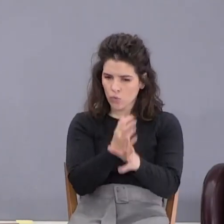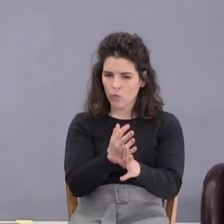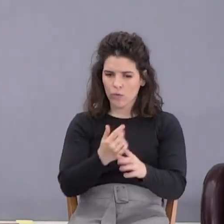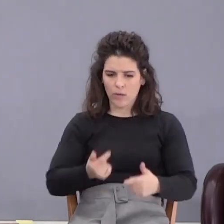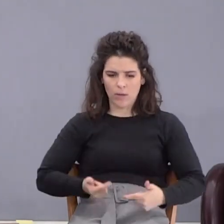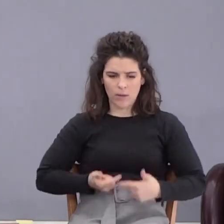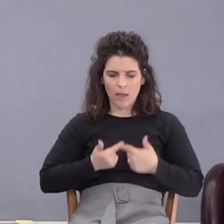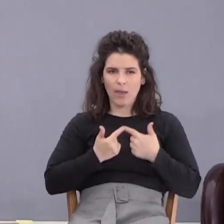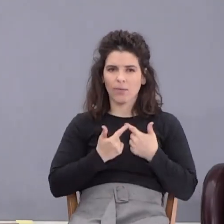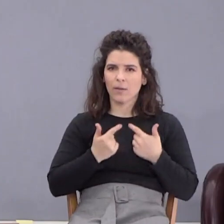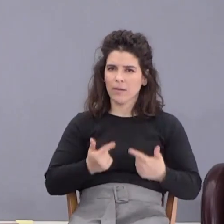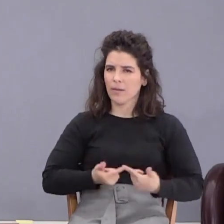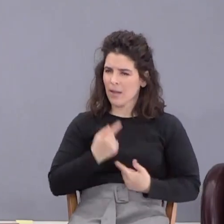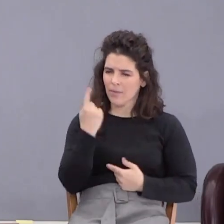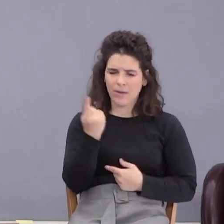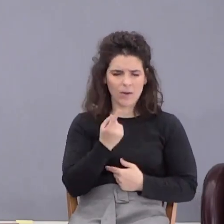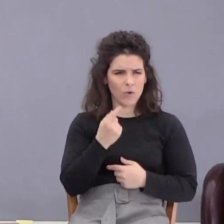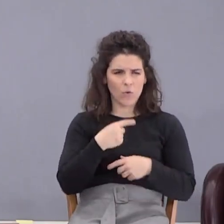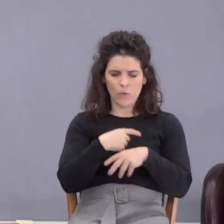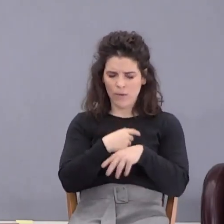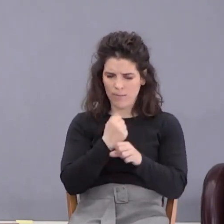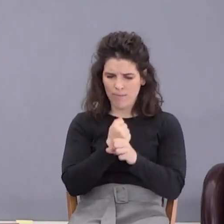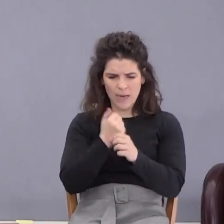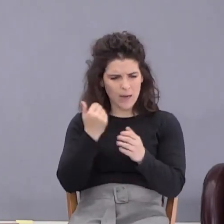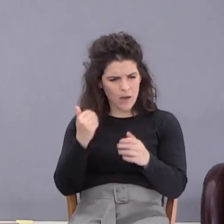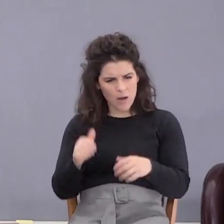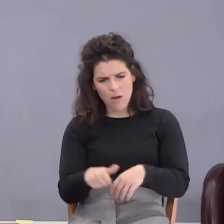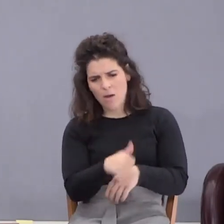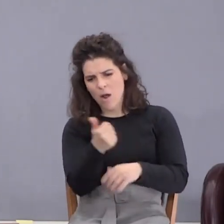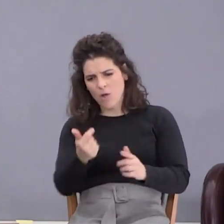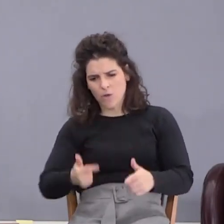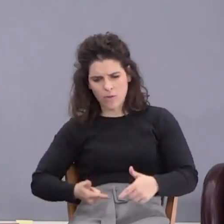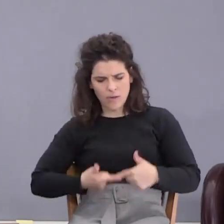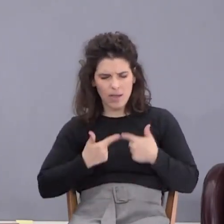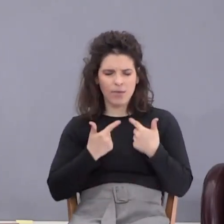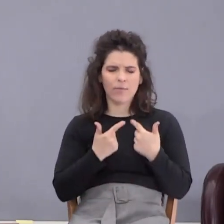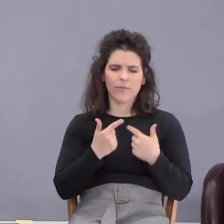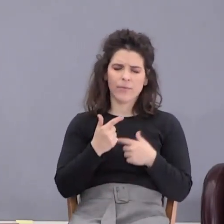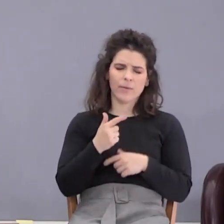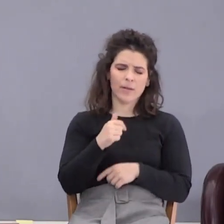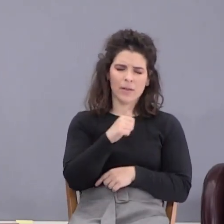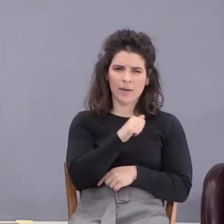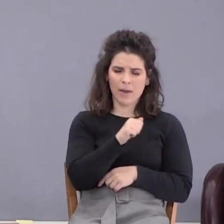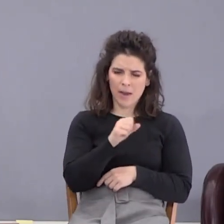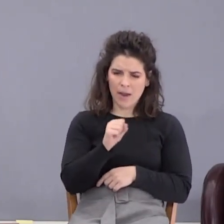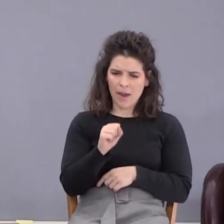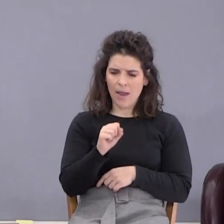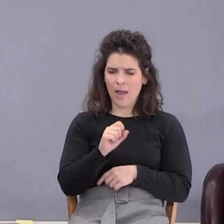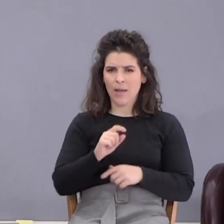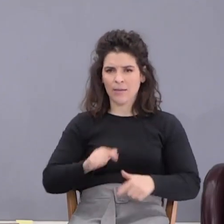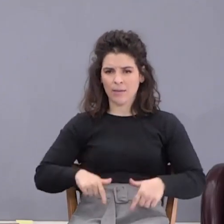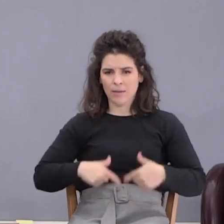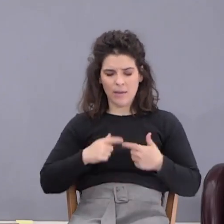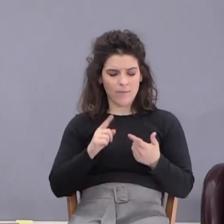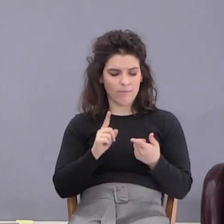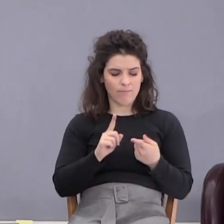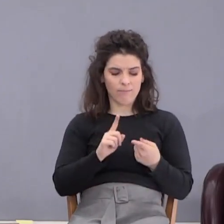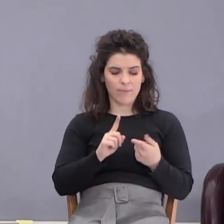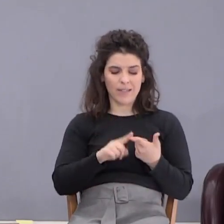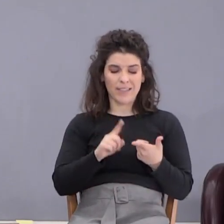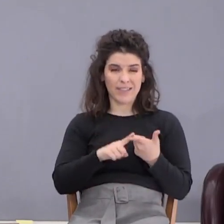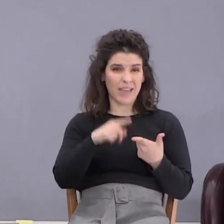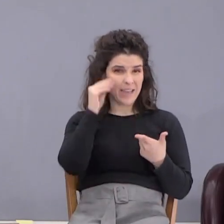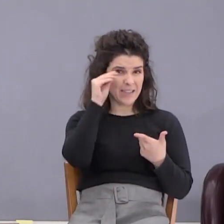life, life can only generate life. And as the life, the second principle